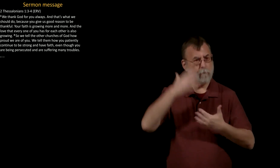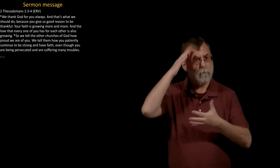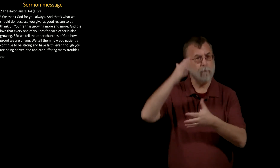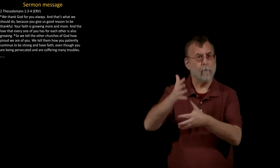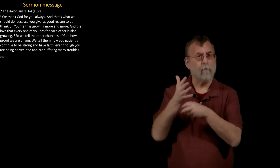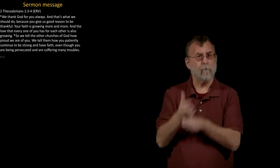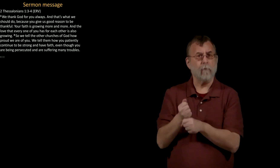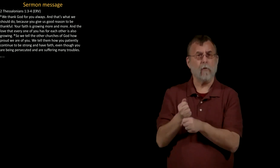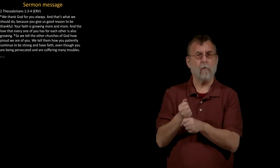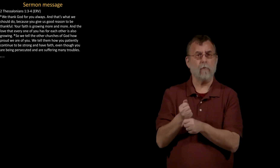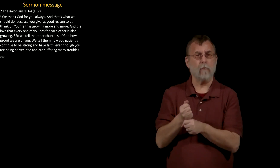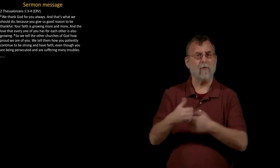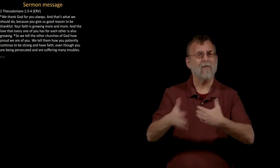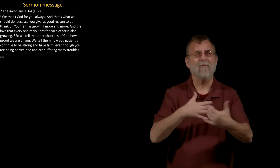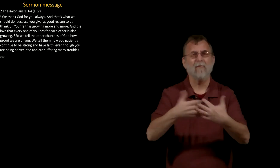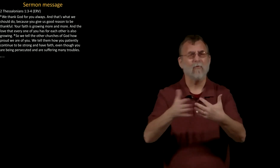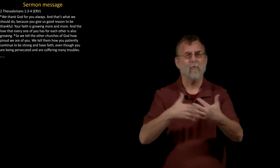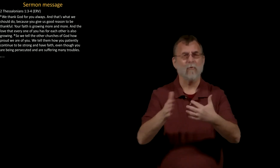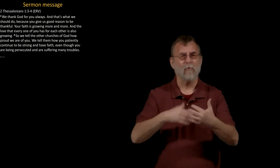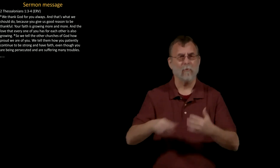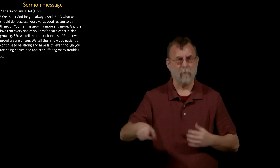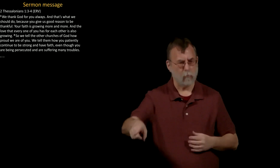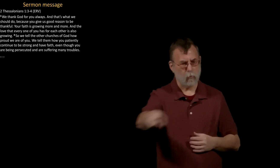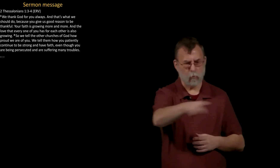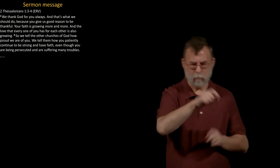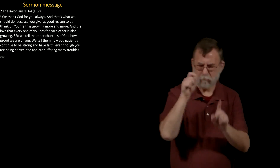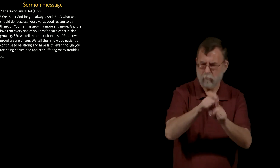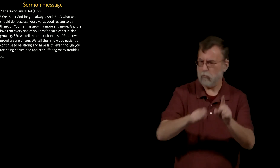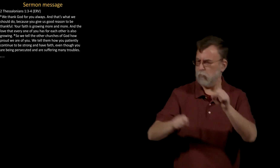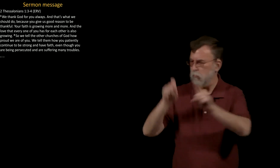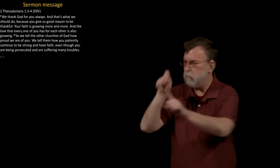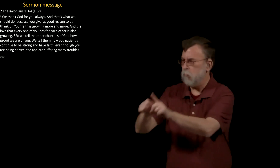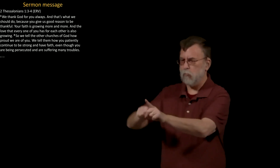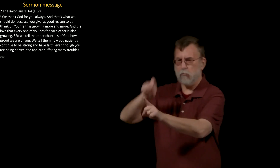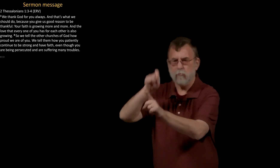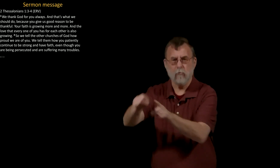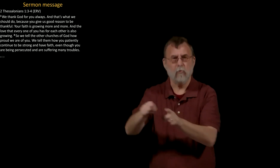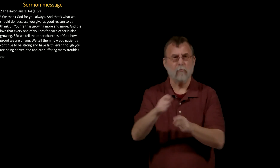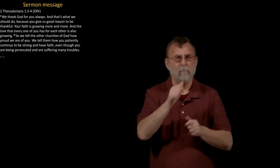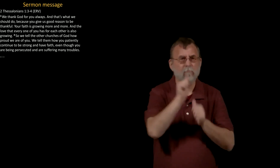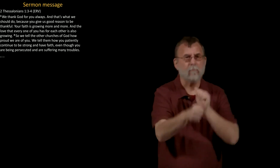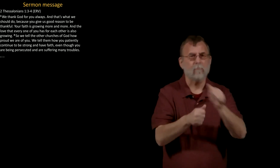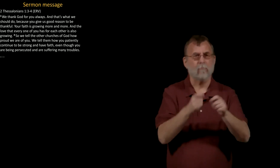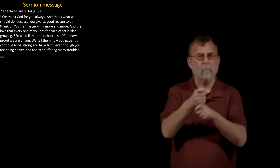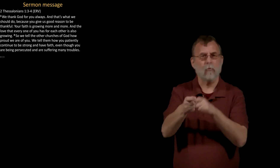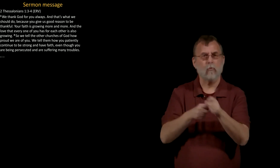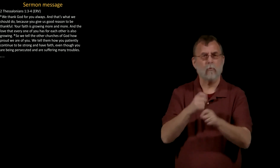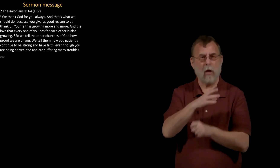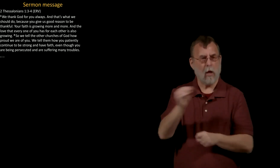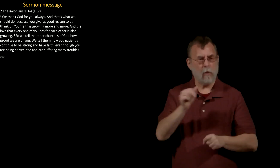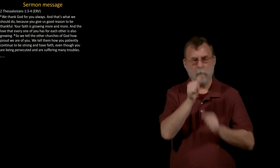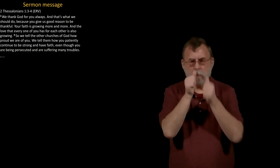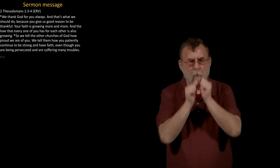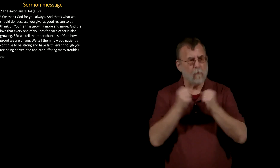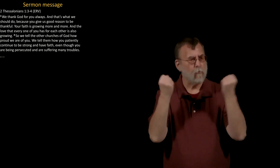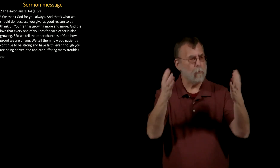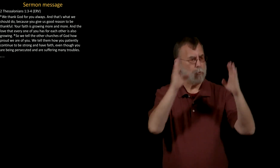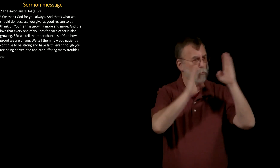how proud we are of you. It doesn't matter how you're being persecuted and are